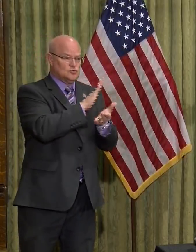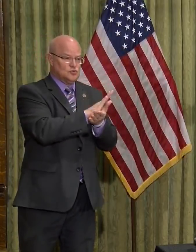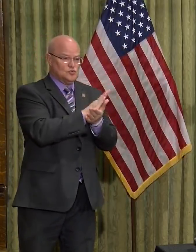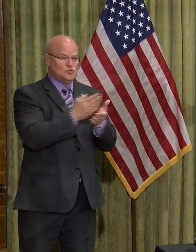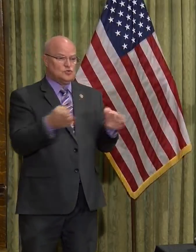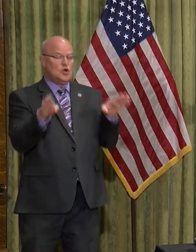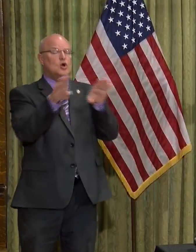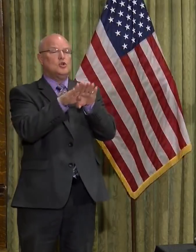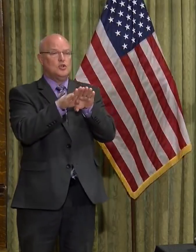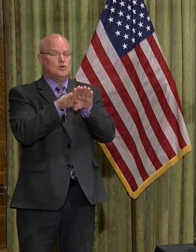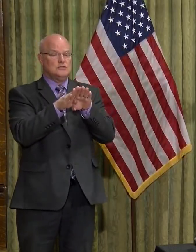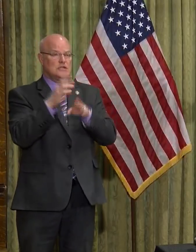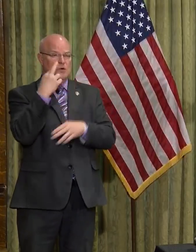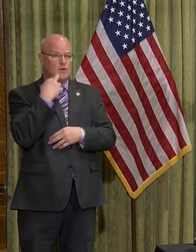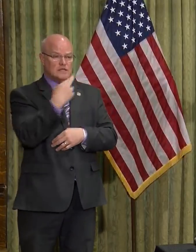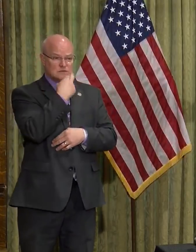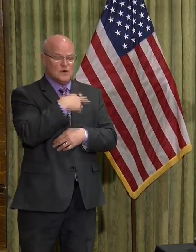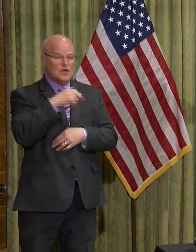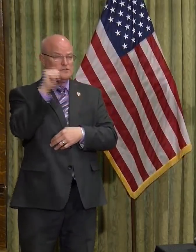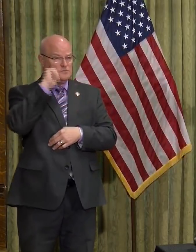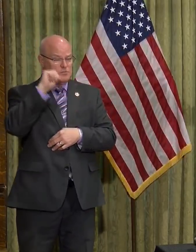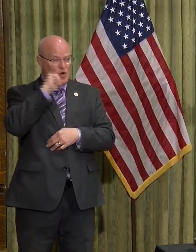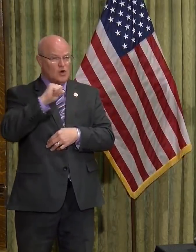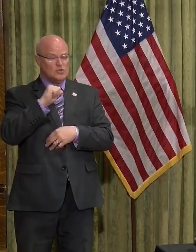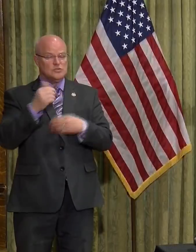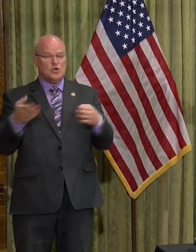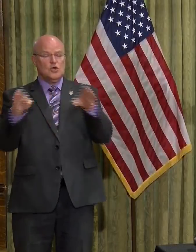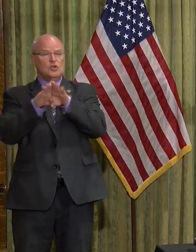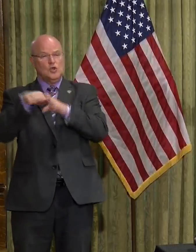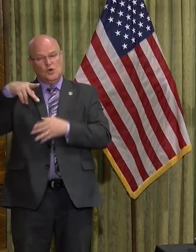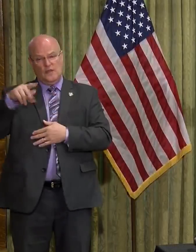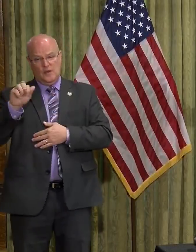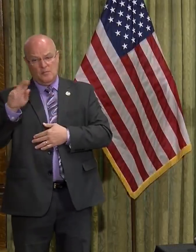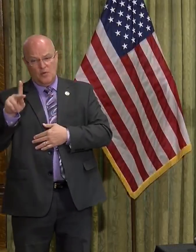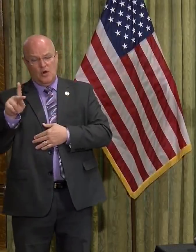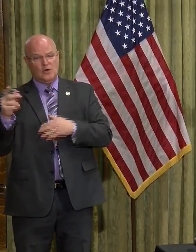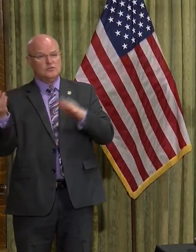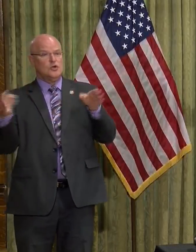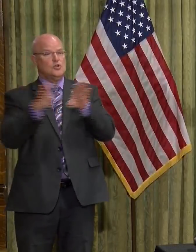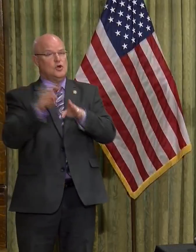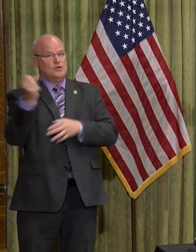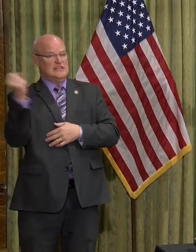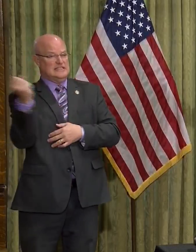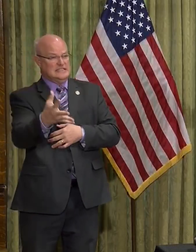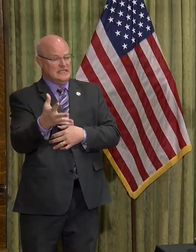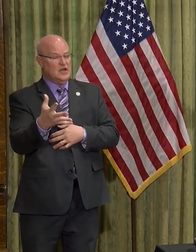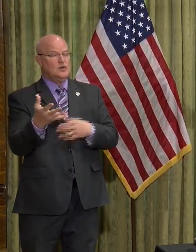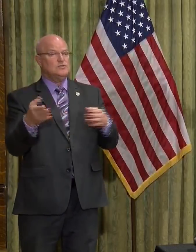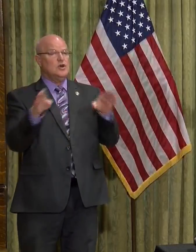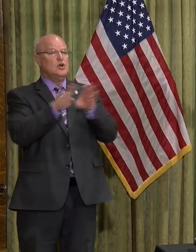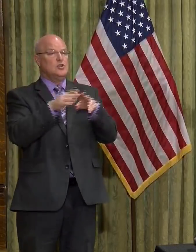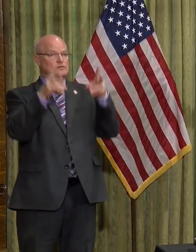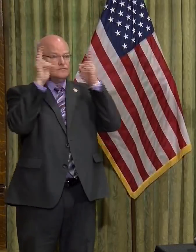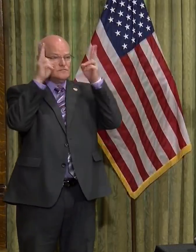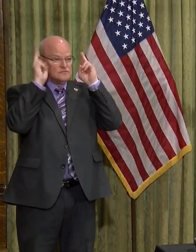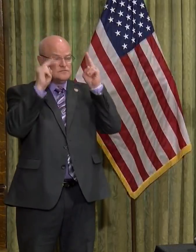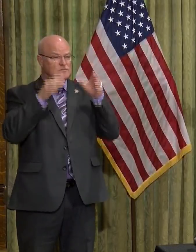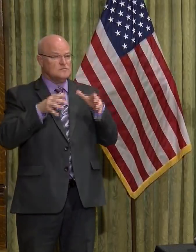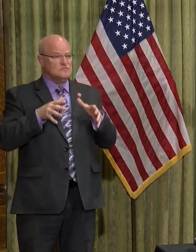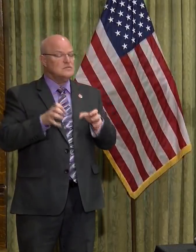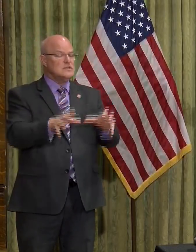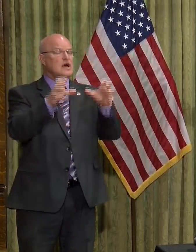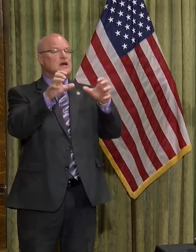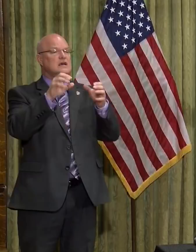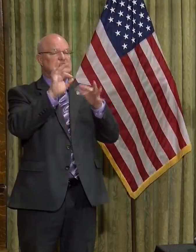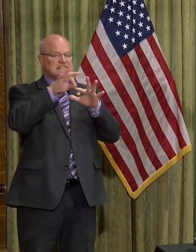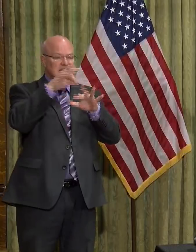bars except for dine out, closed lodges at state parks, closed casinos, closed hair salons, barbershops, massage therapy,